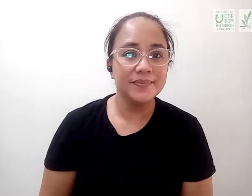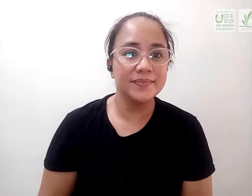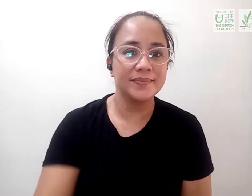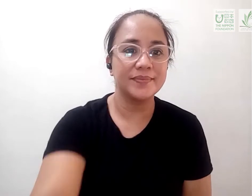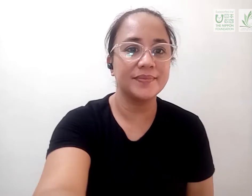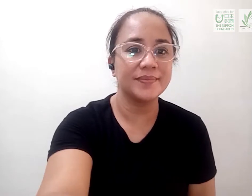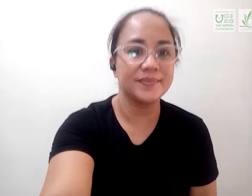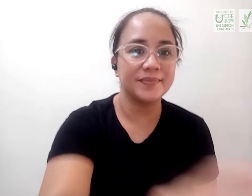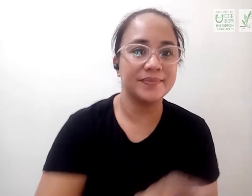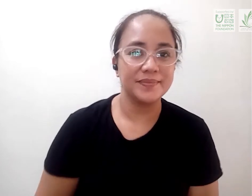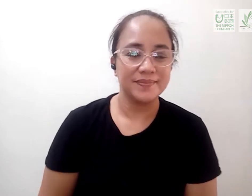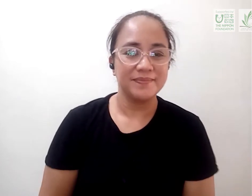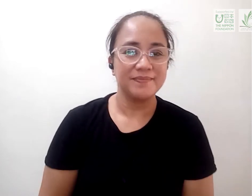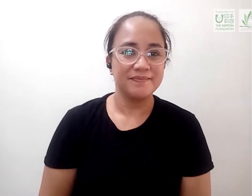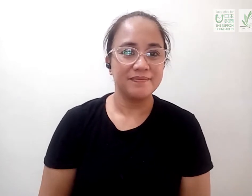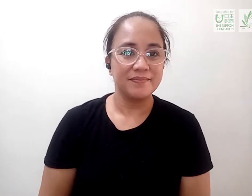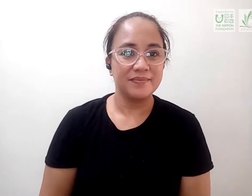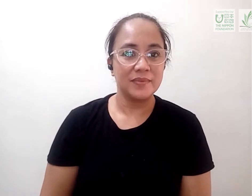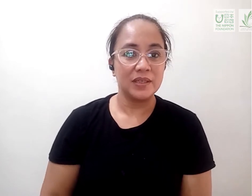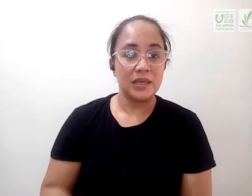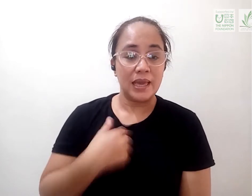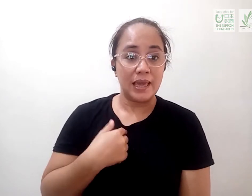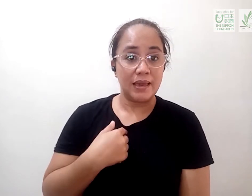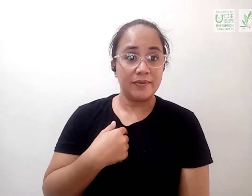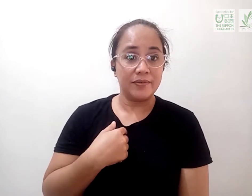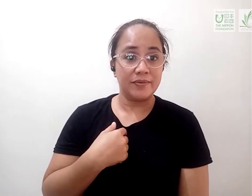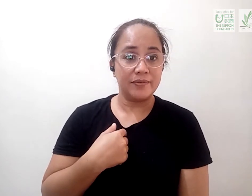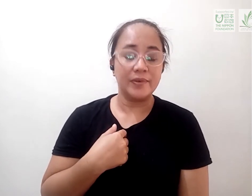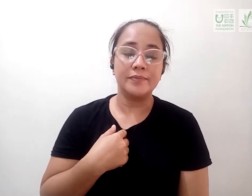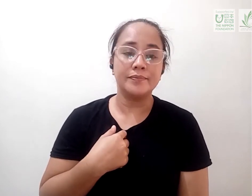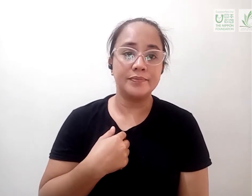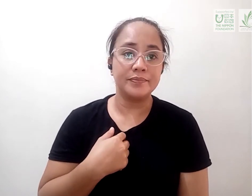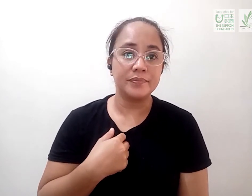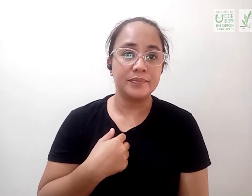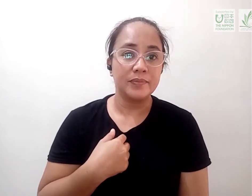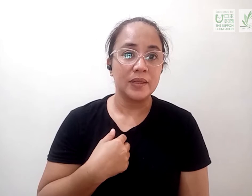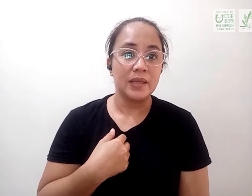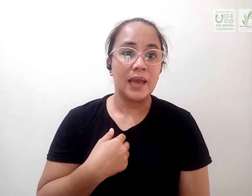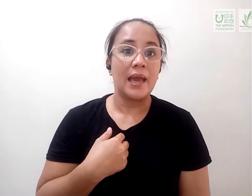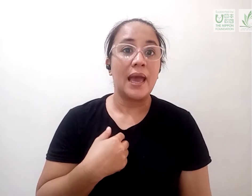So when we look at have you eaten,